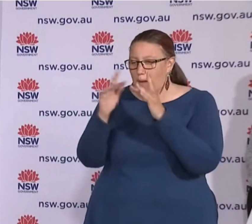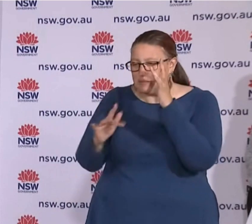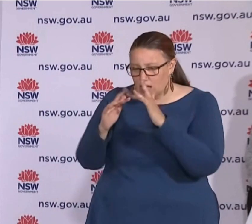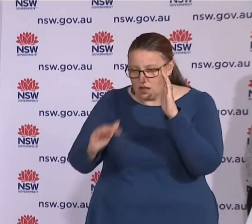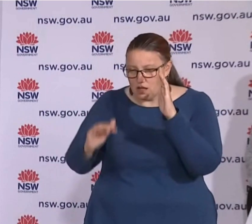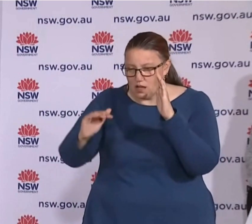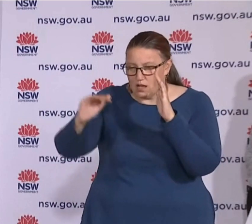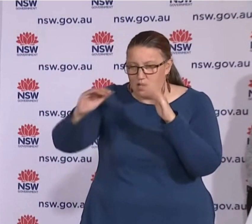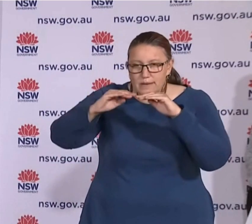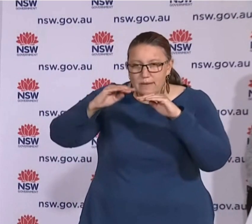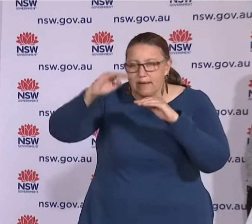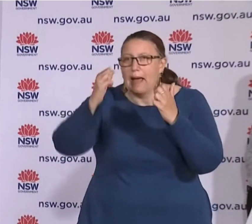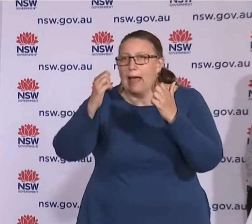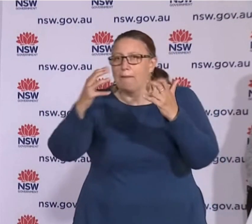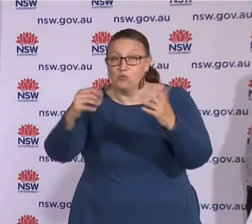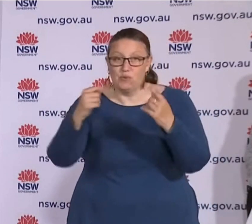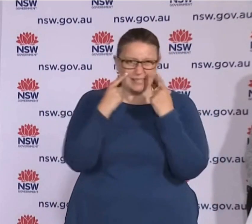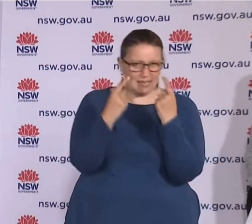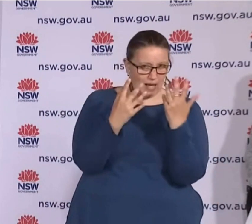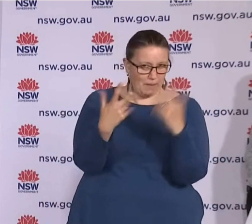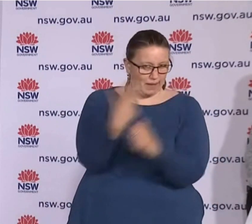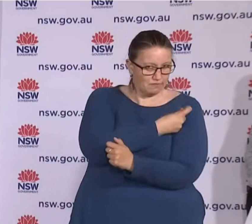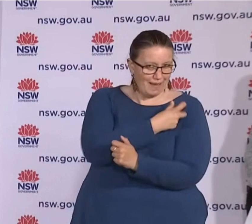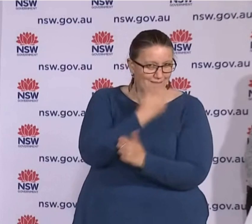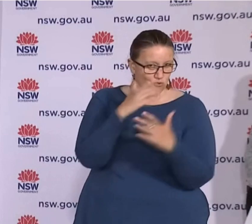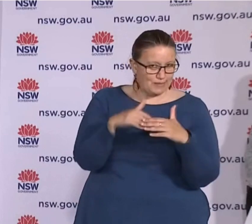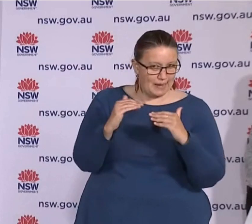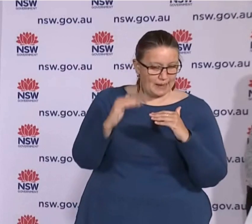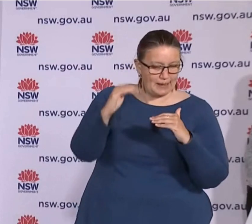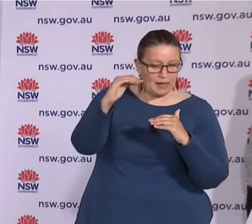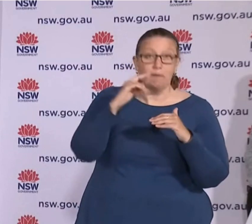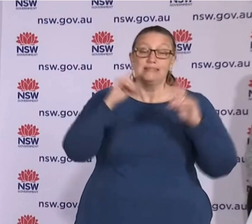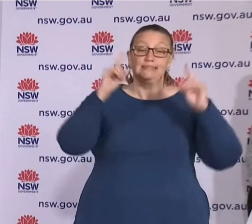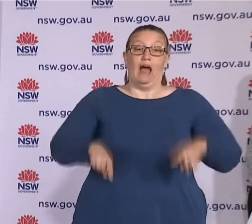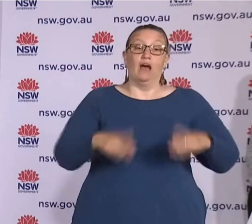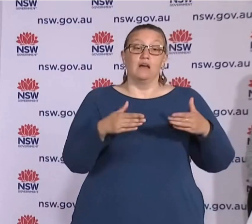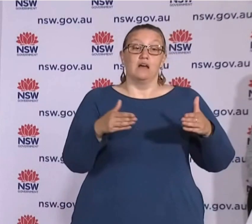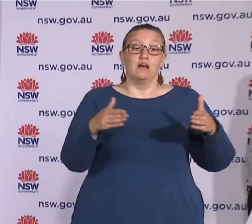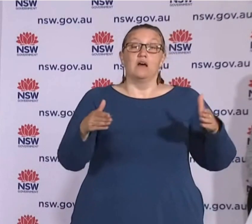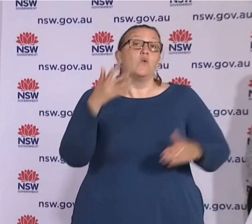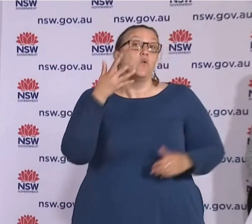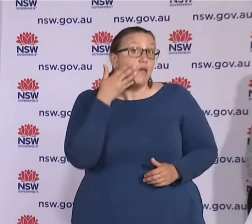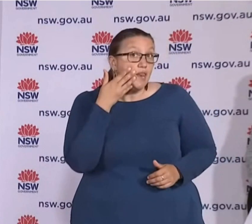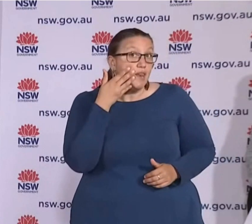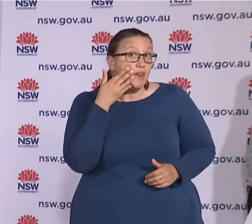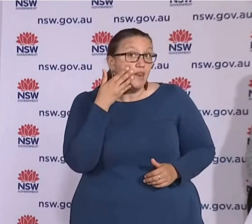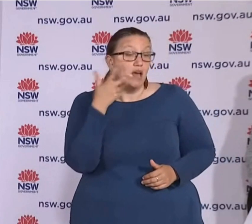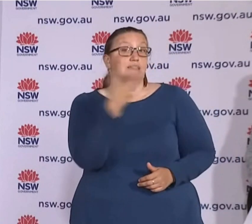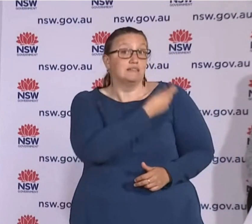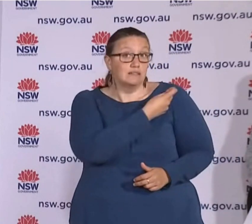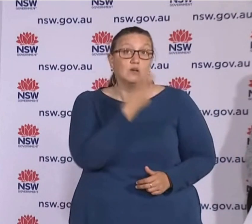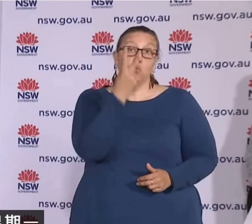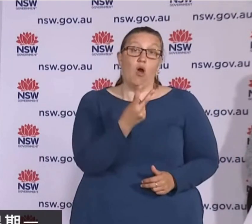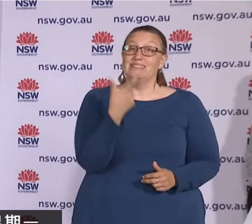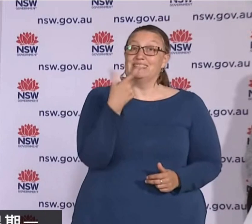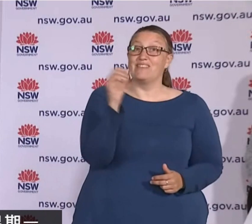what percentage roughly we're going up by every day. But in terms of when we physically start opening up, it will be the Monday after we hit that